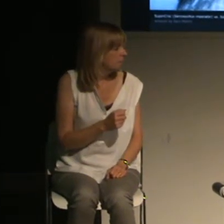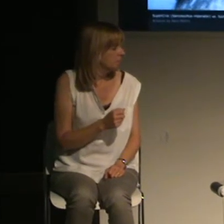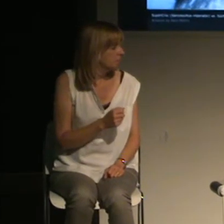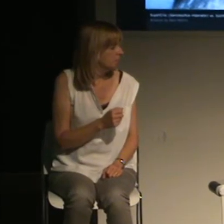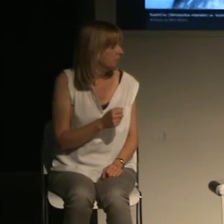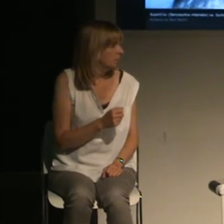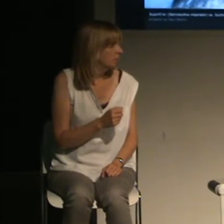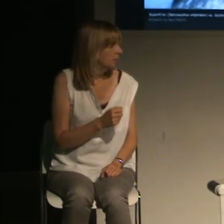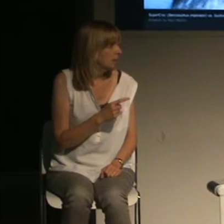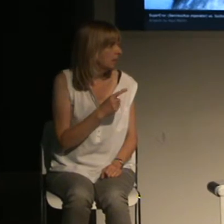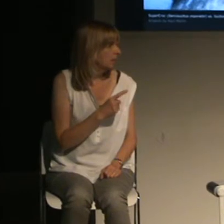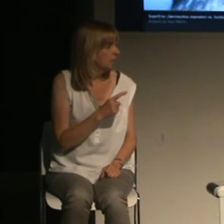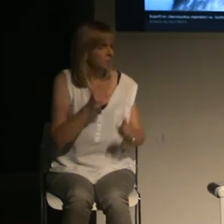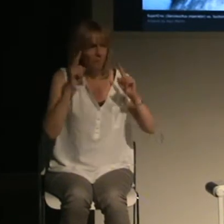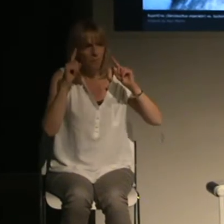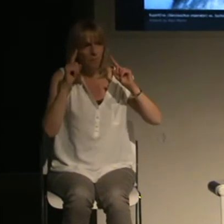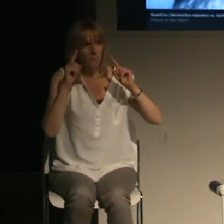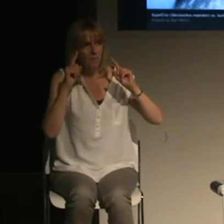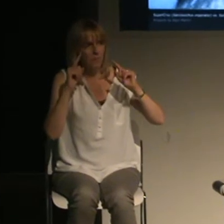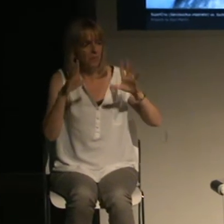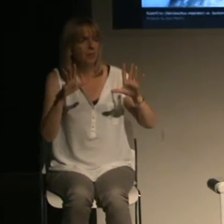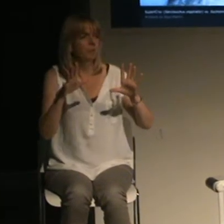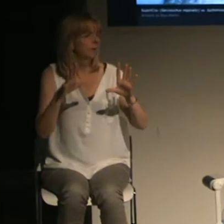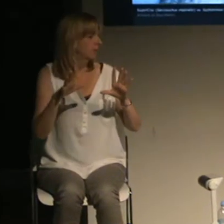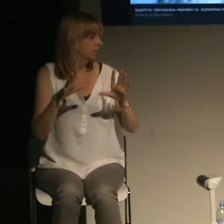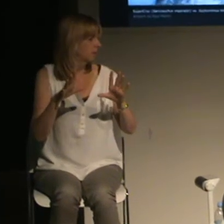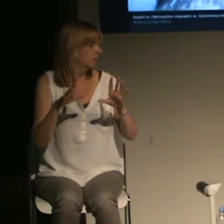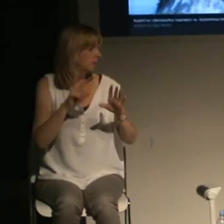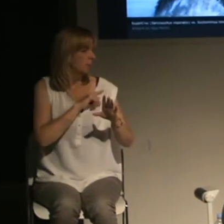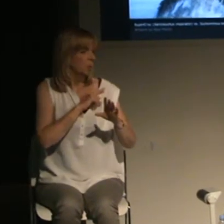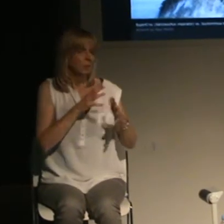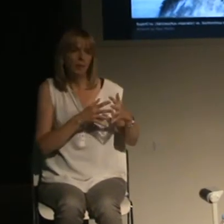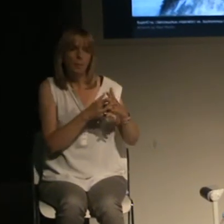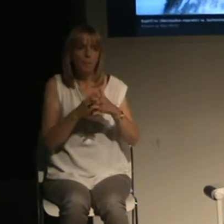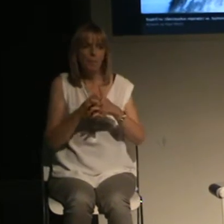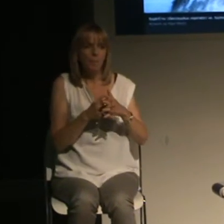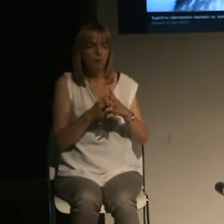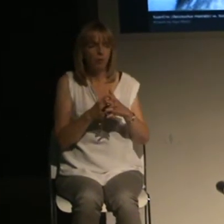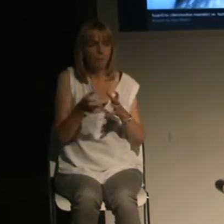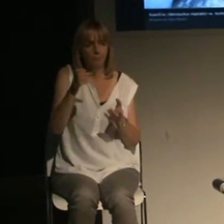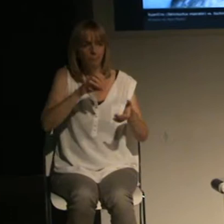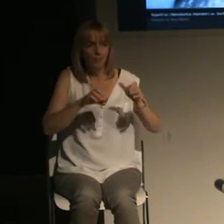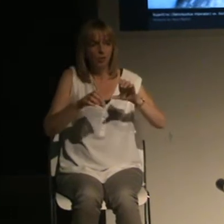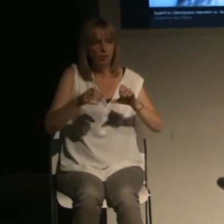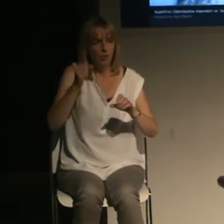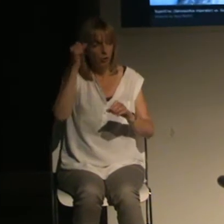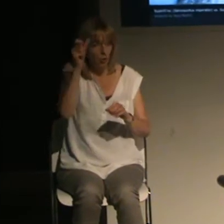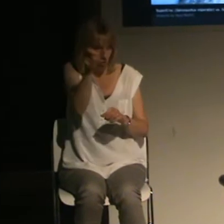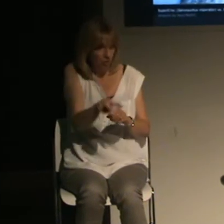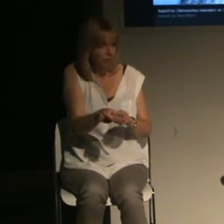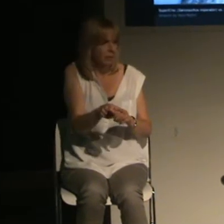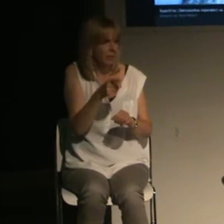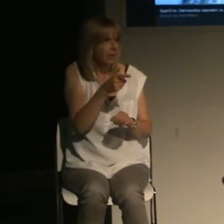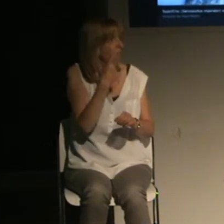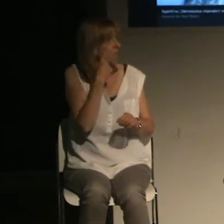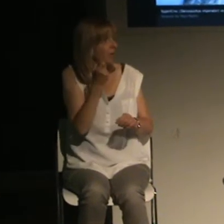proper name, was made famous by an American paleontologist who excavated fairly recently